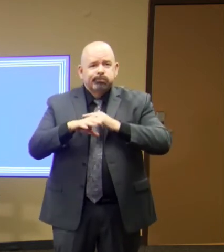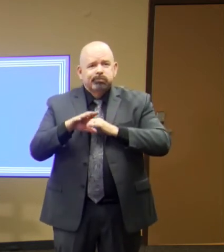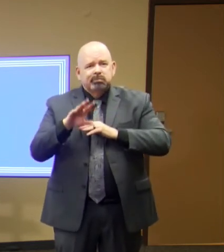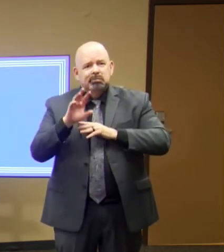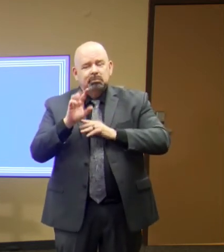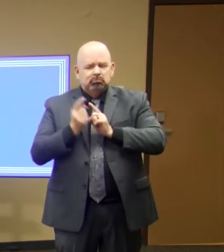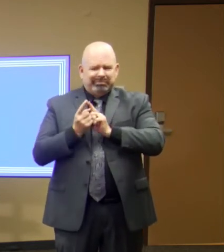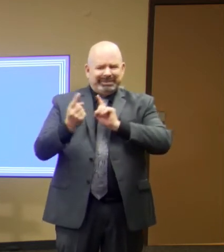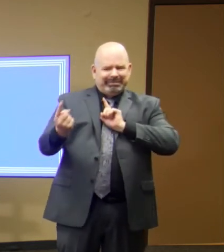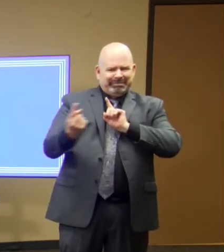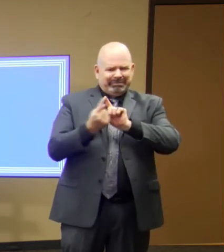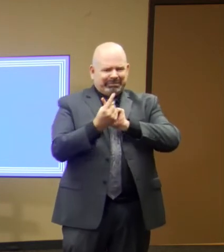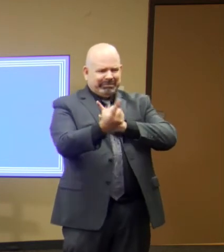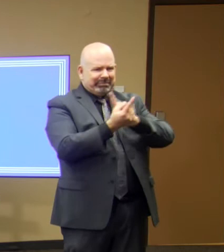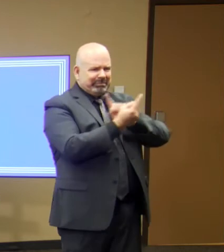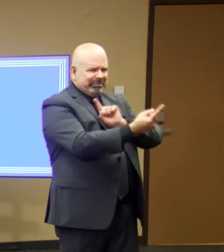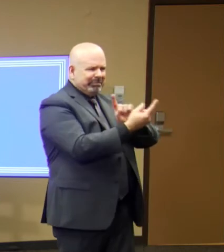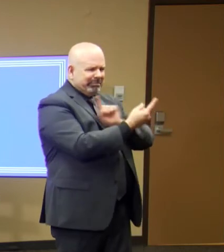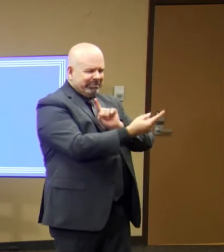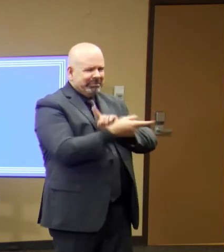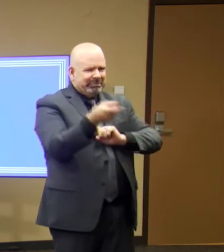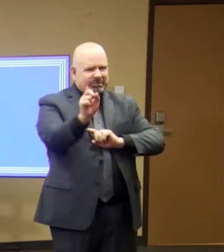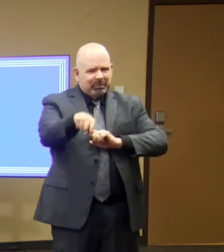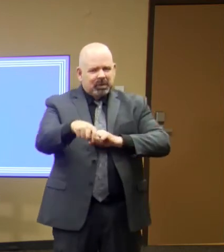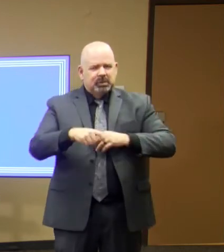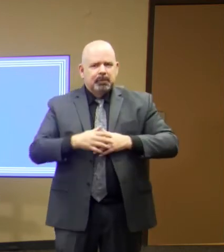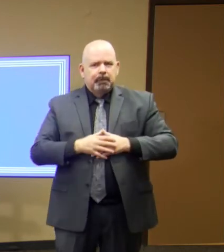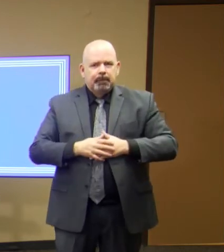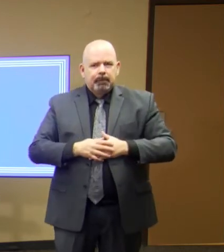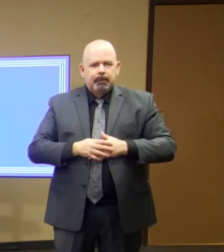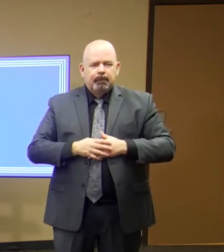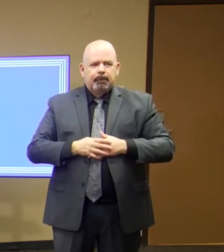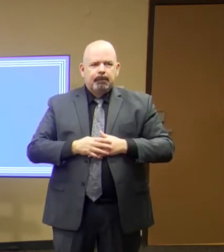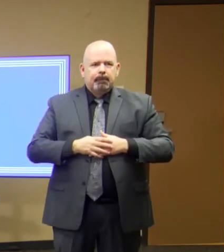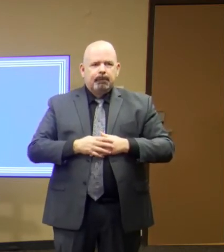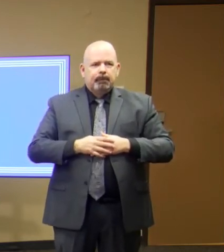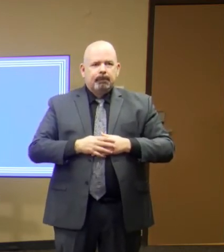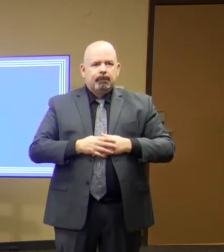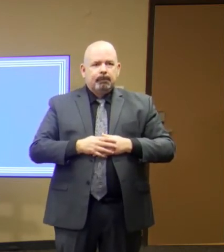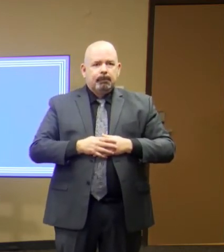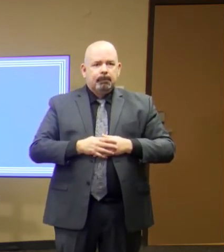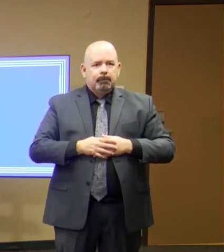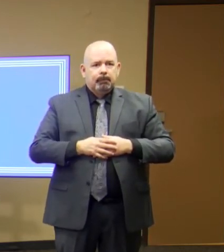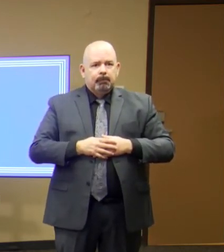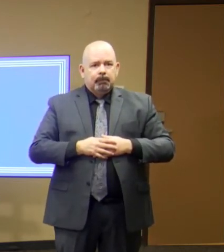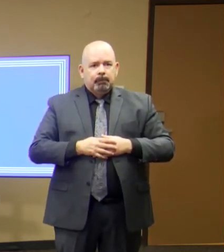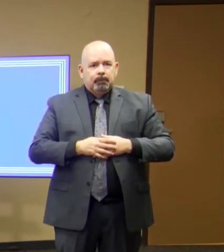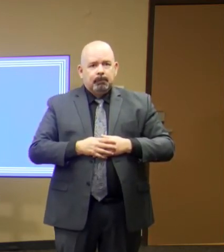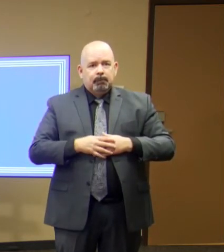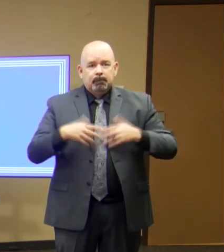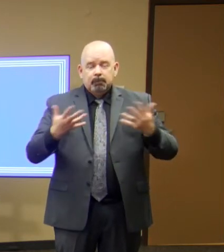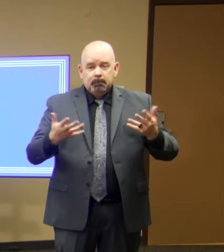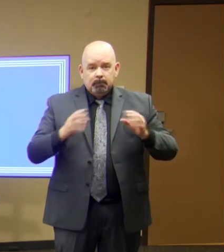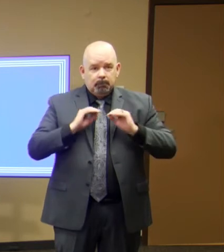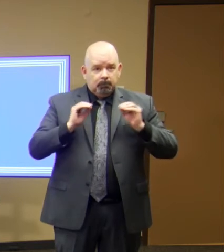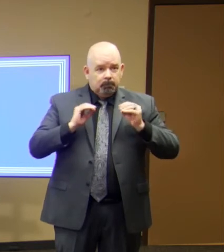be 100% masked, be limited to 10%. So you can still have a larger outdoor activity with spacing and